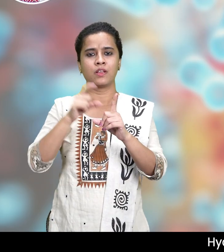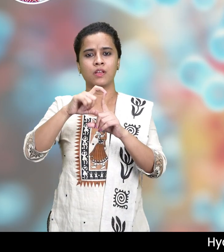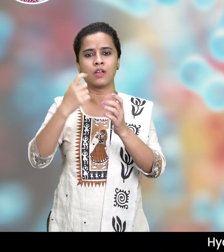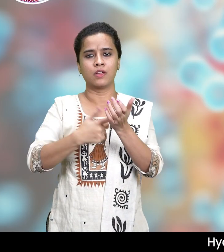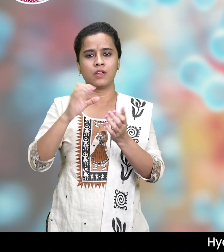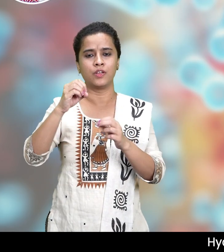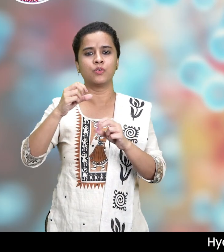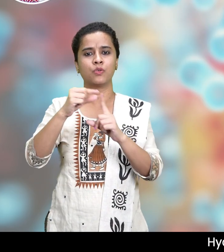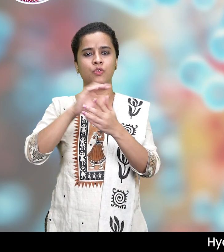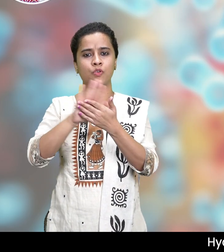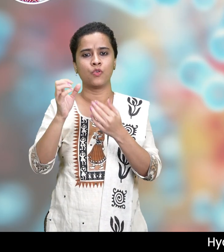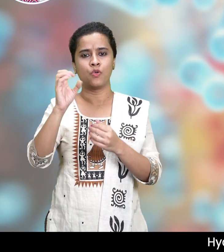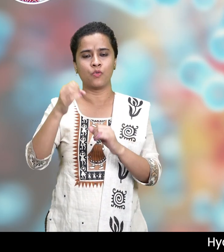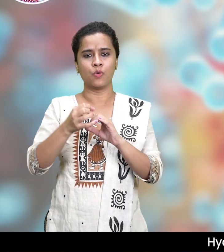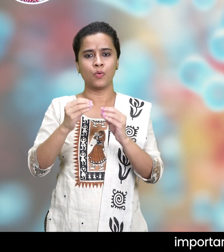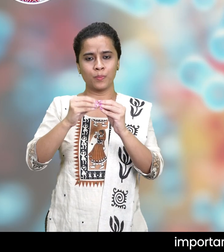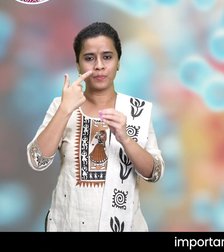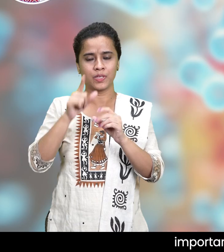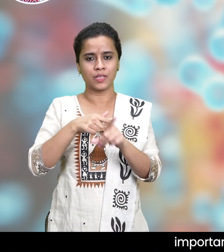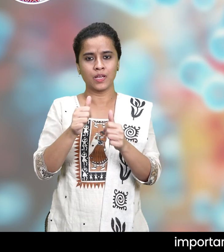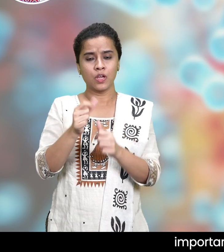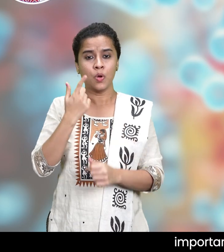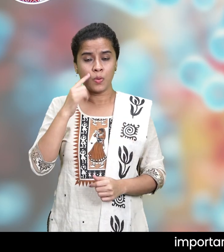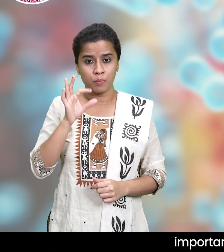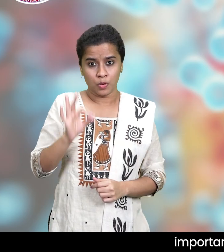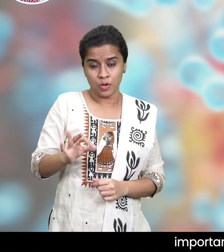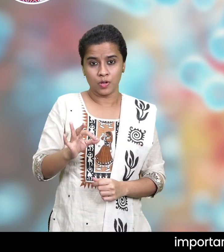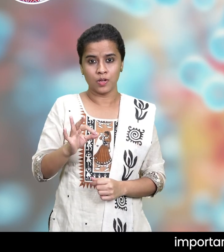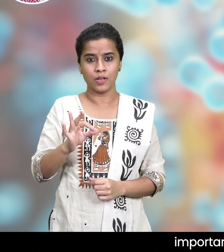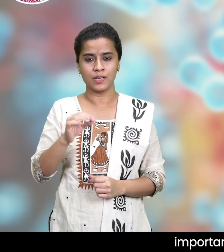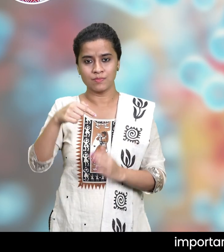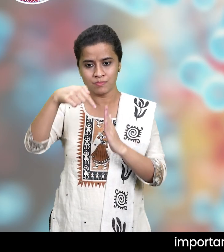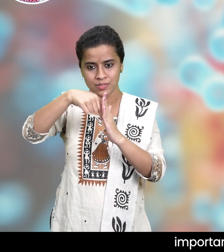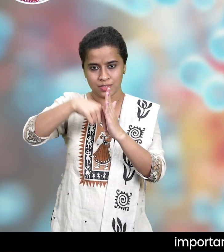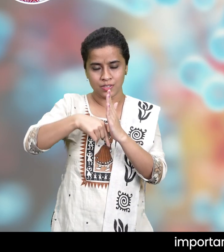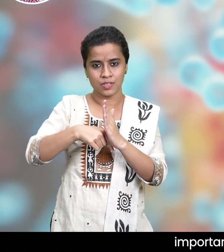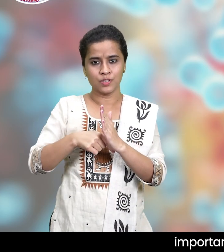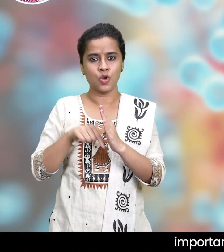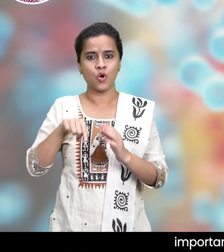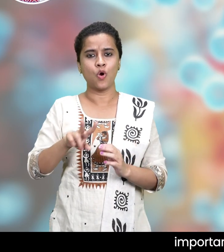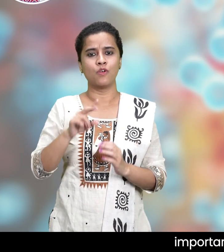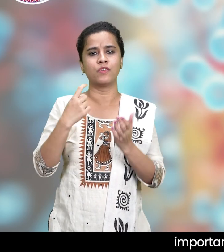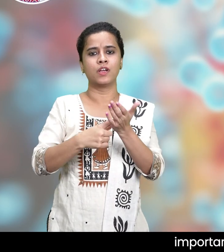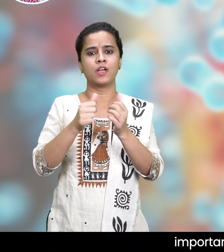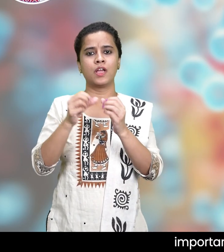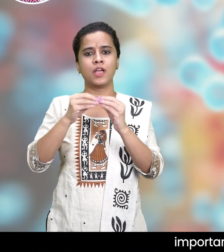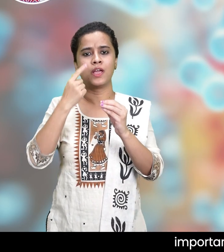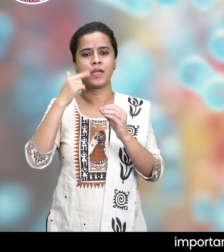Hydrophobia is one of the important symptoms of this disease.